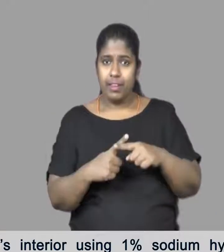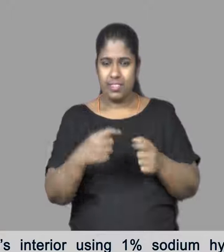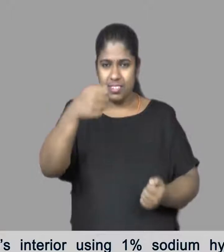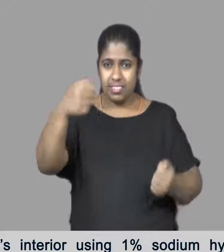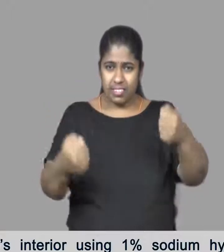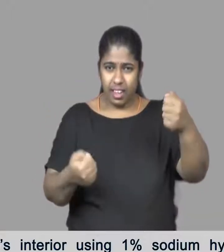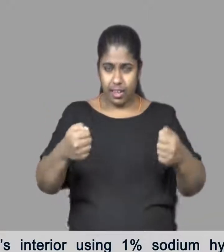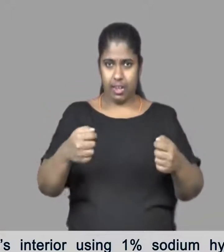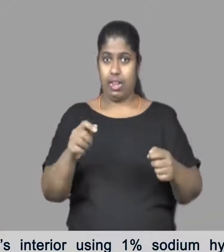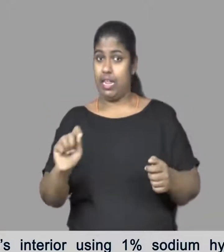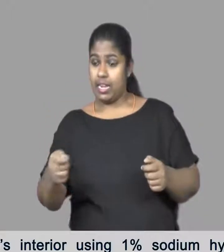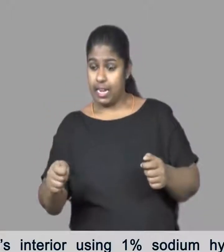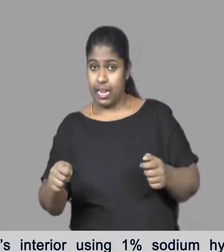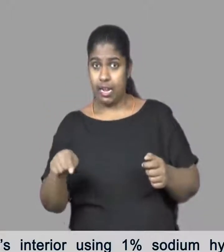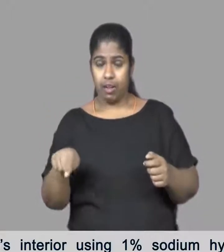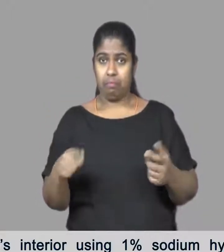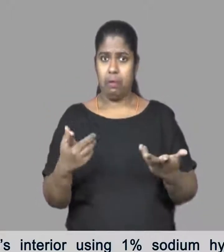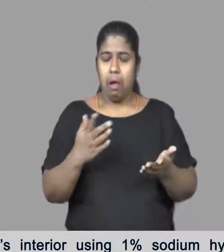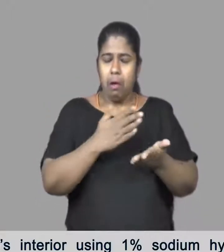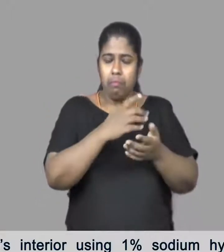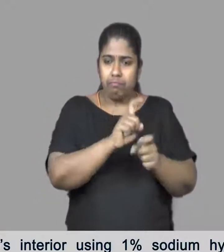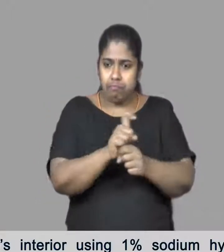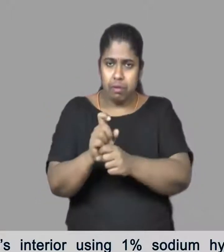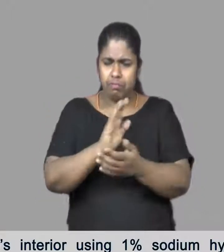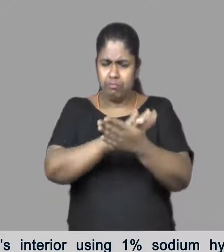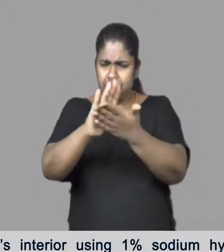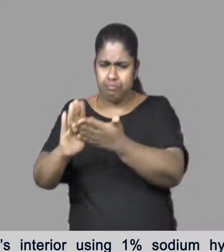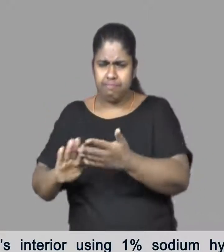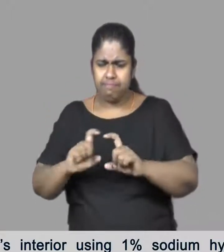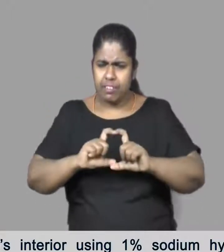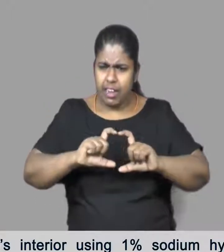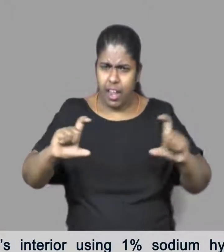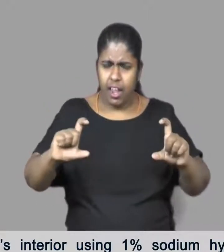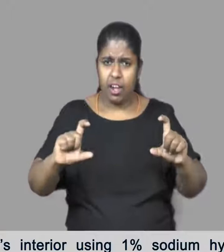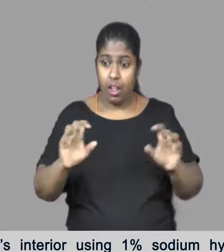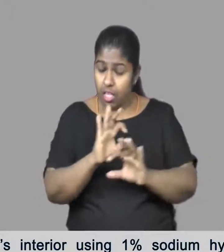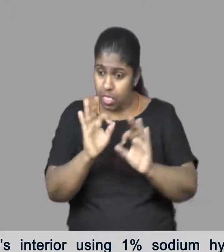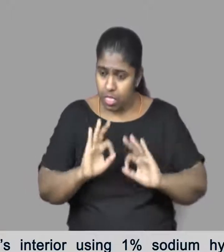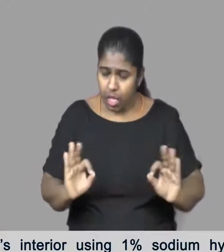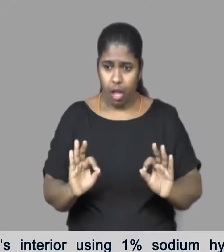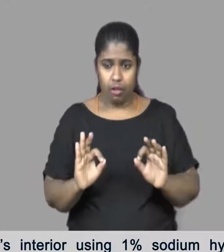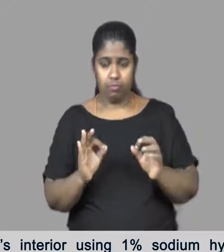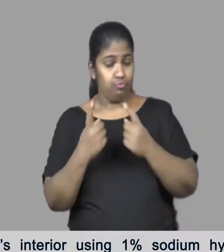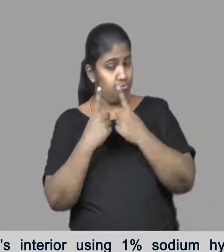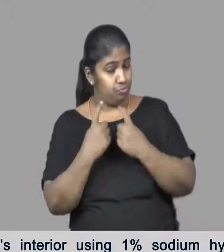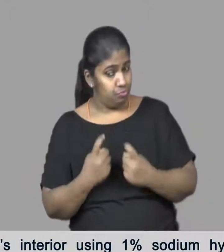Proper disinfection of steering, keys, etc. to be ensured.